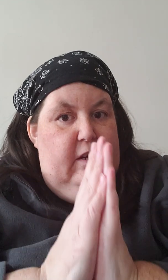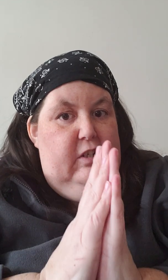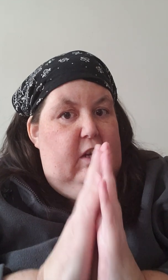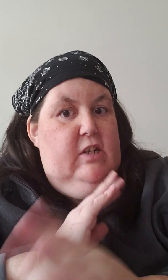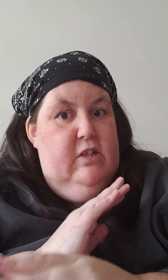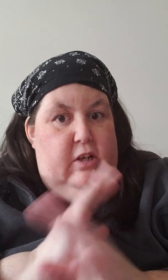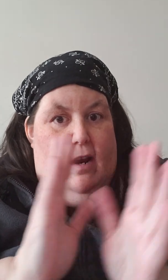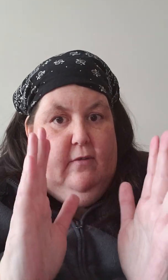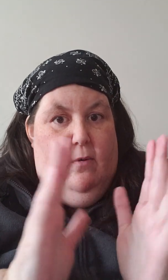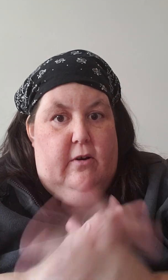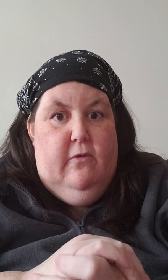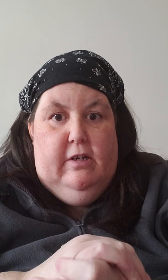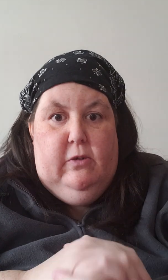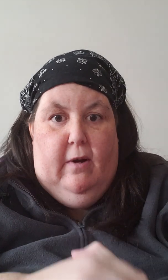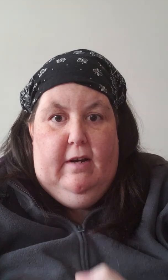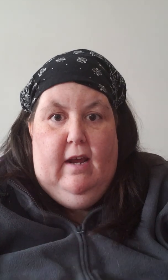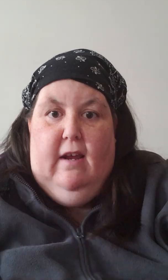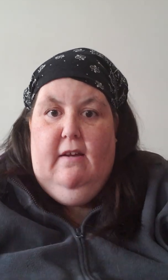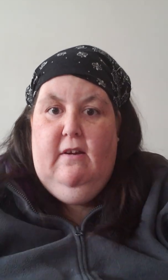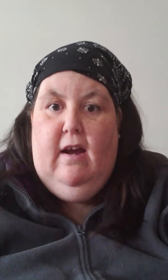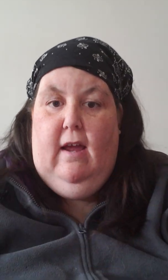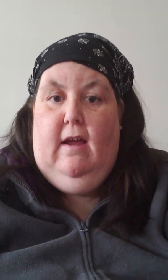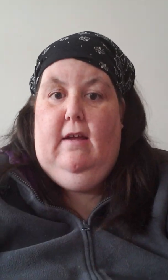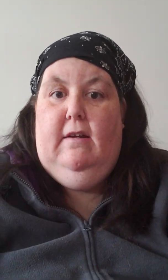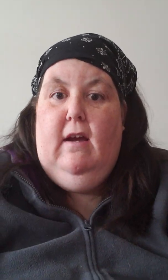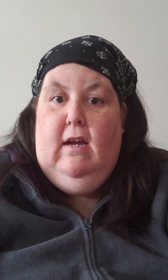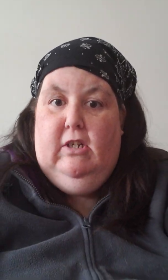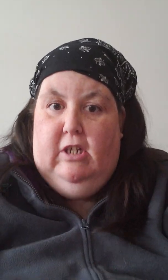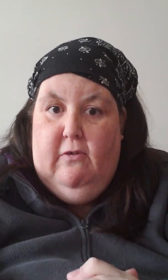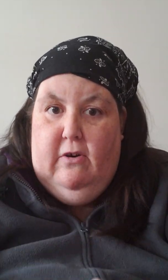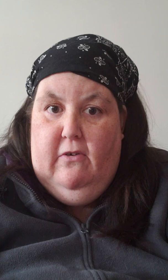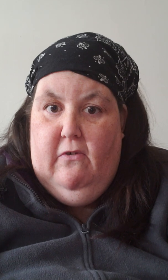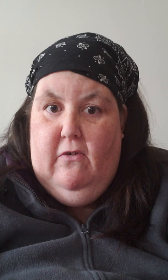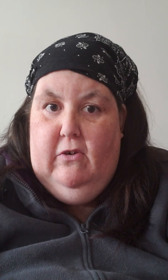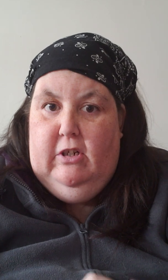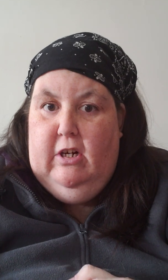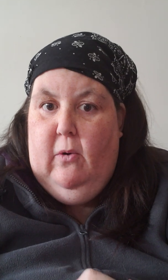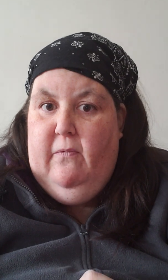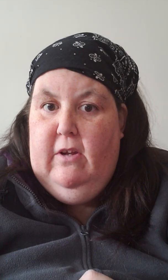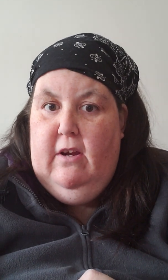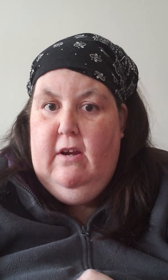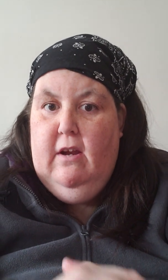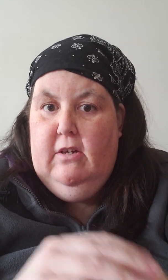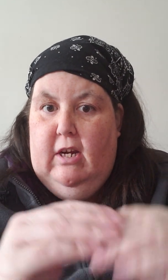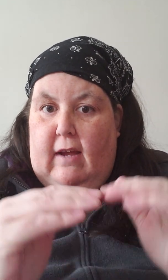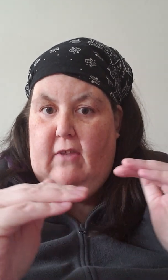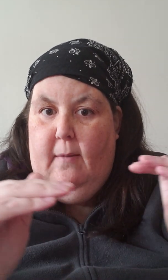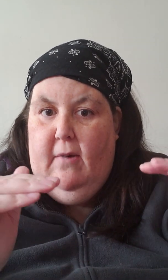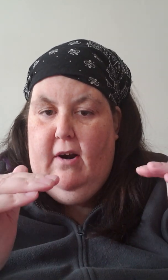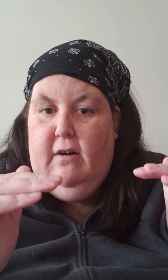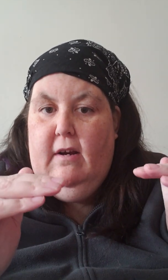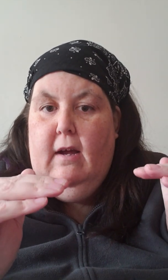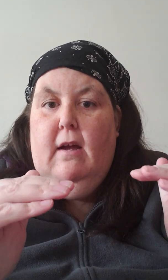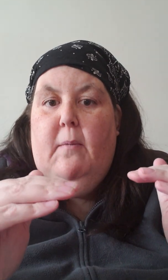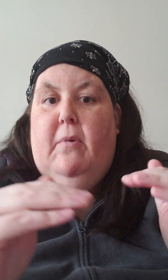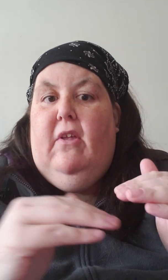Congratulations actually to everyone who reached 1K. And she wrote, hopefully hit that mark, but then